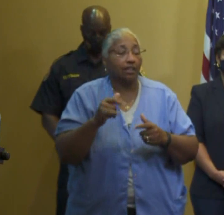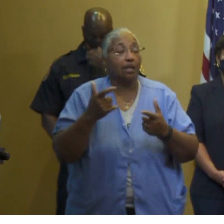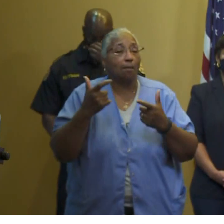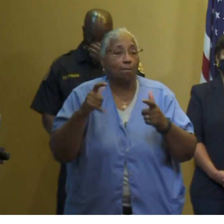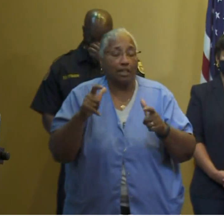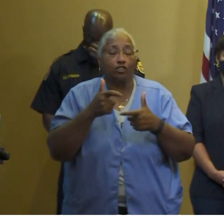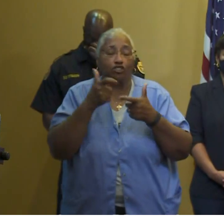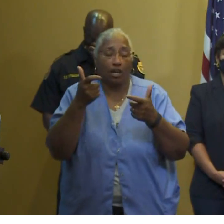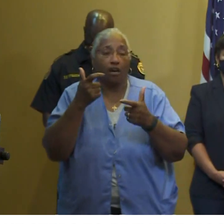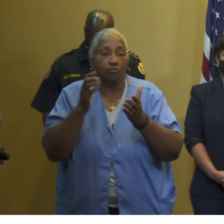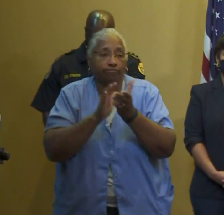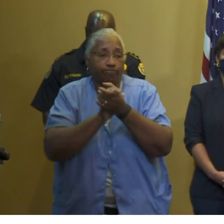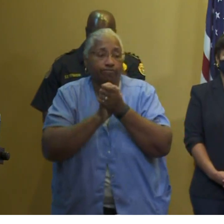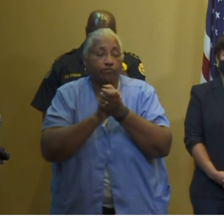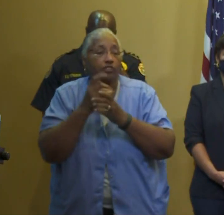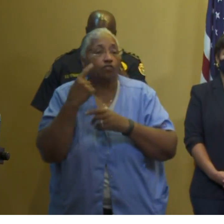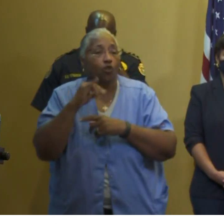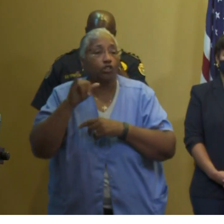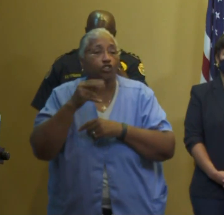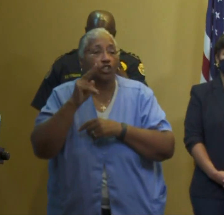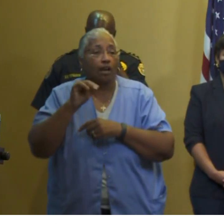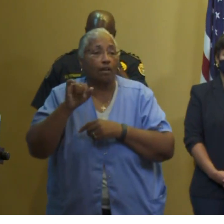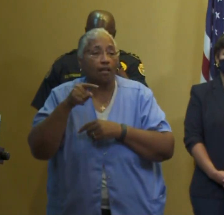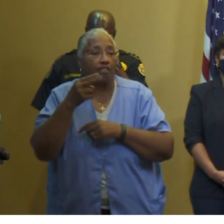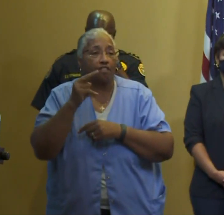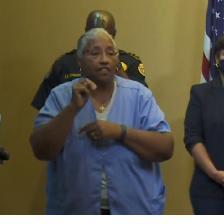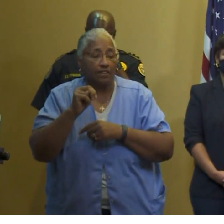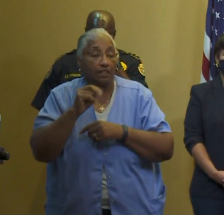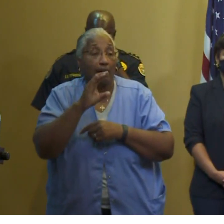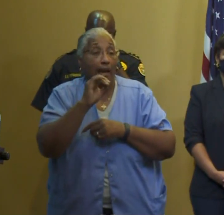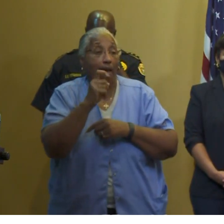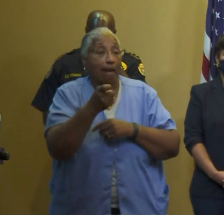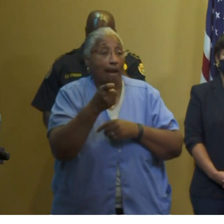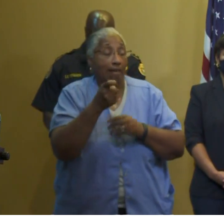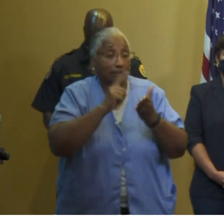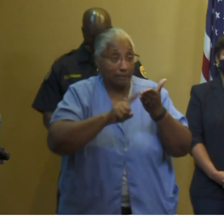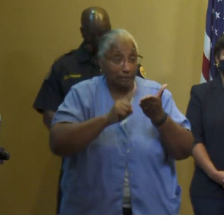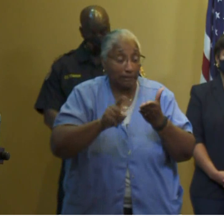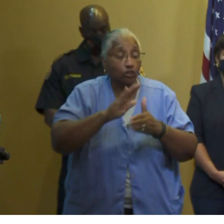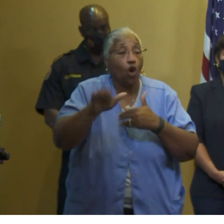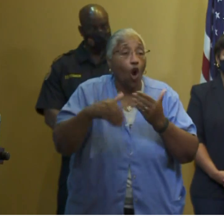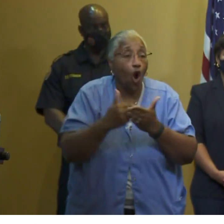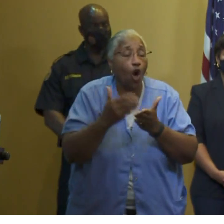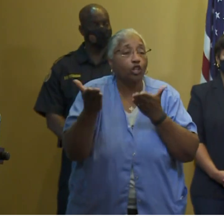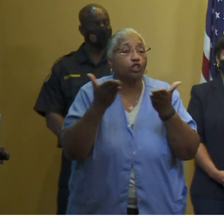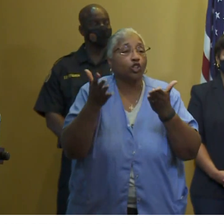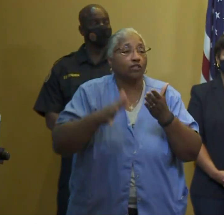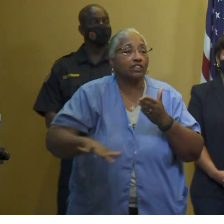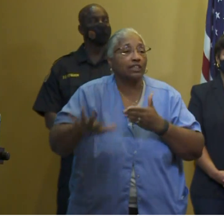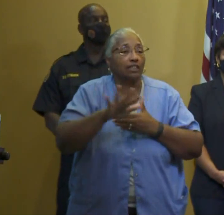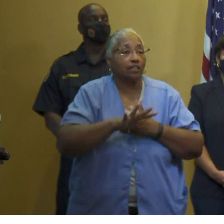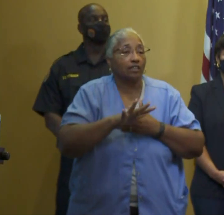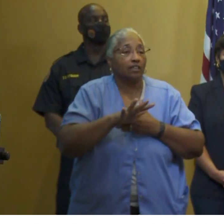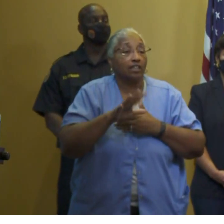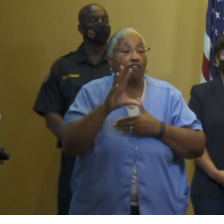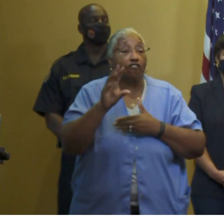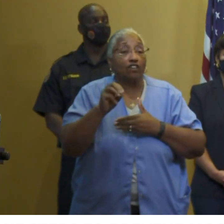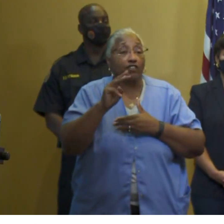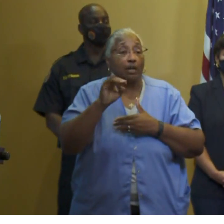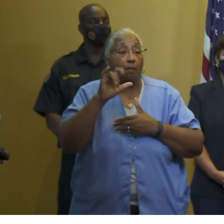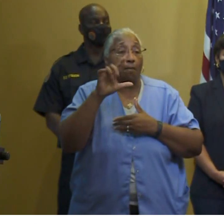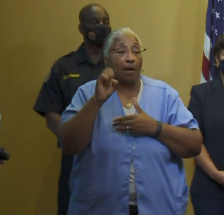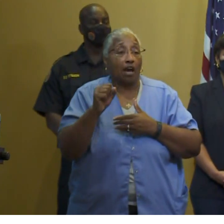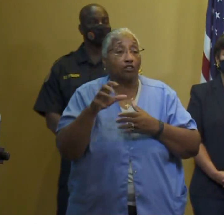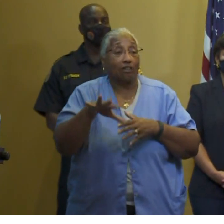for making that connection. Cox has assessed all of their service area. They found that not 50 miles was found